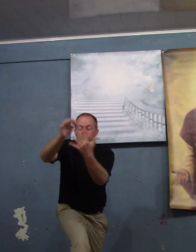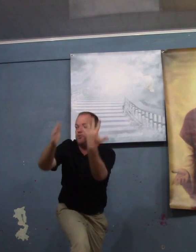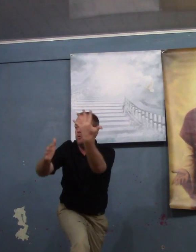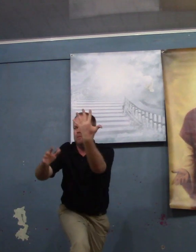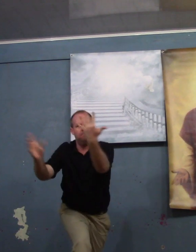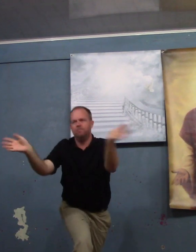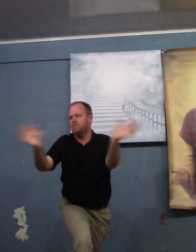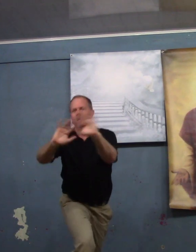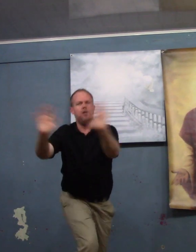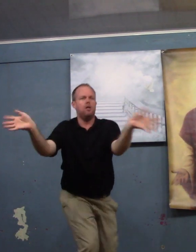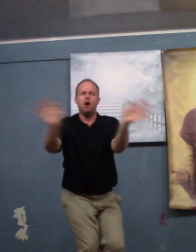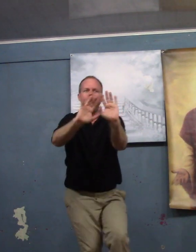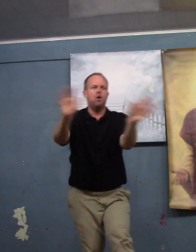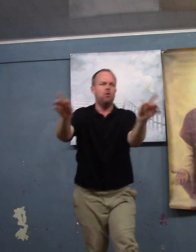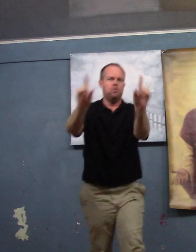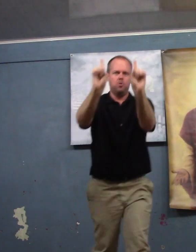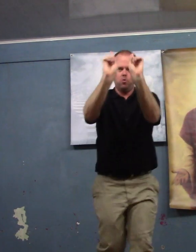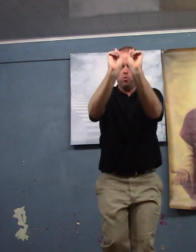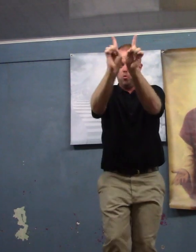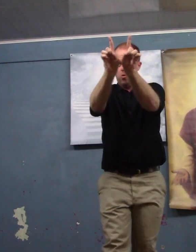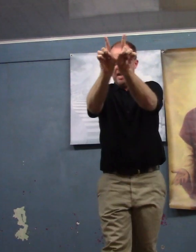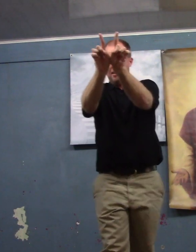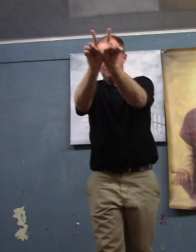The Bible does not have a lot of options. There is one.